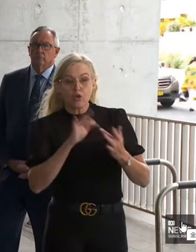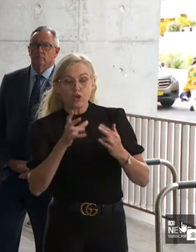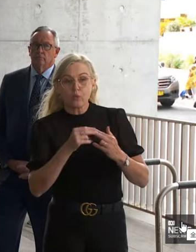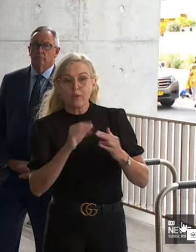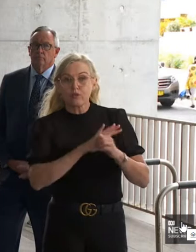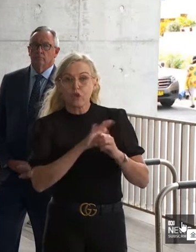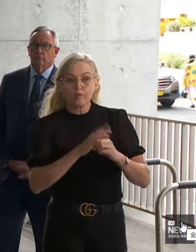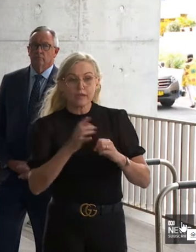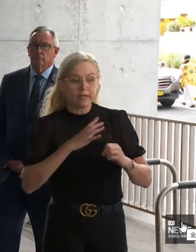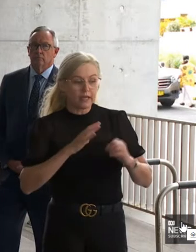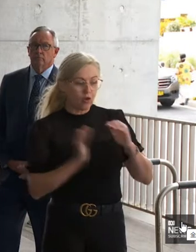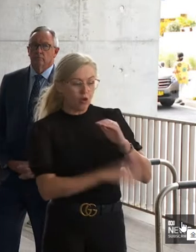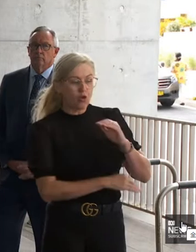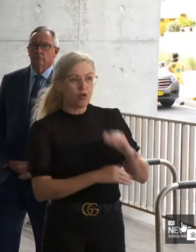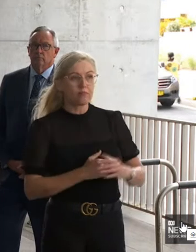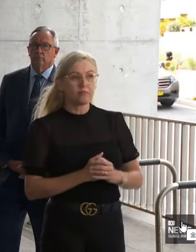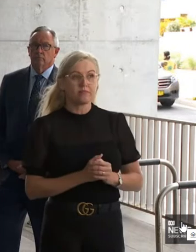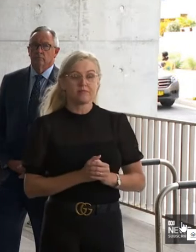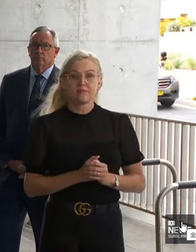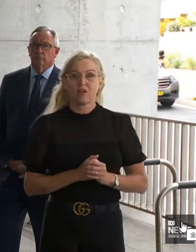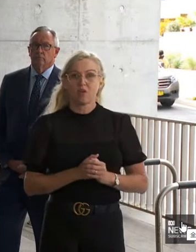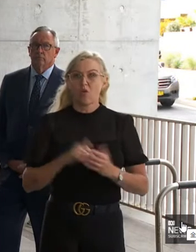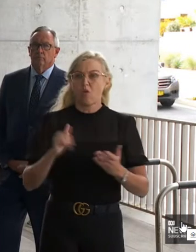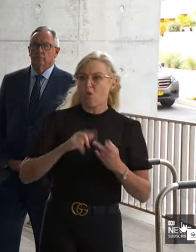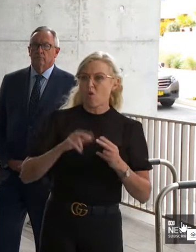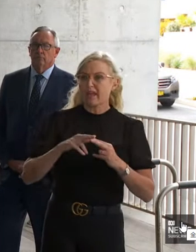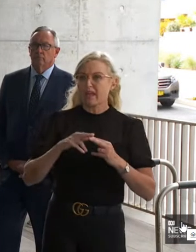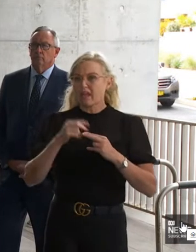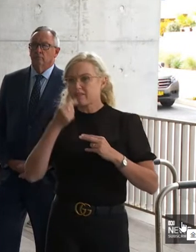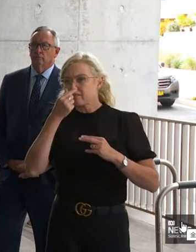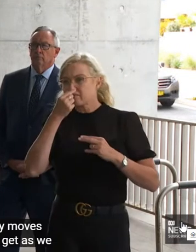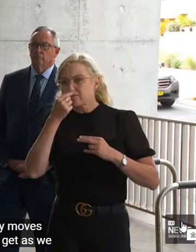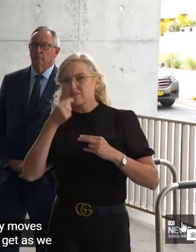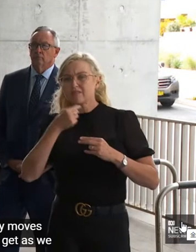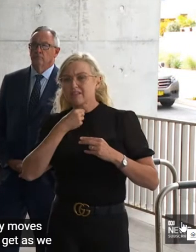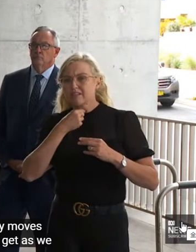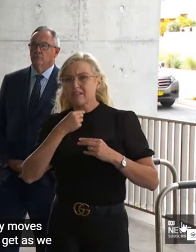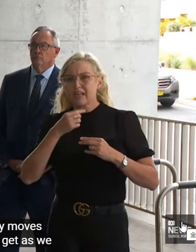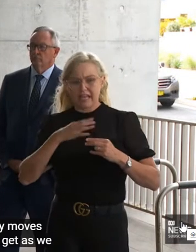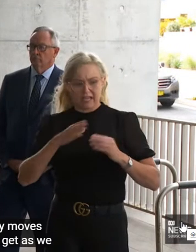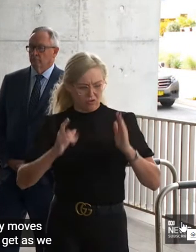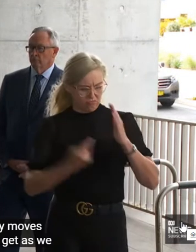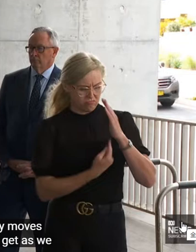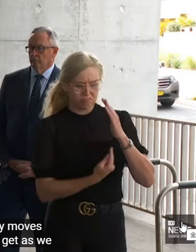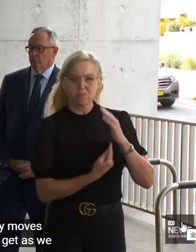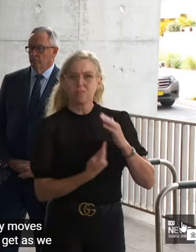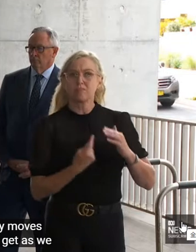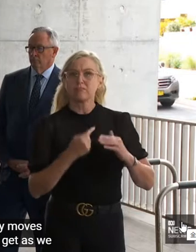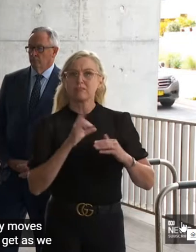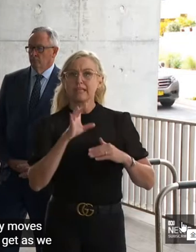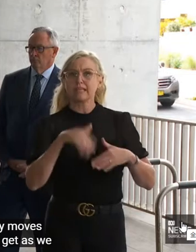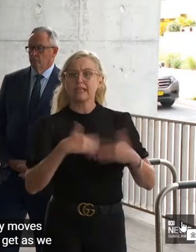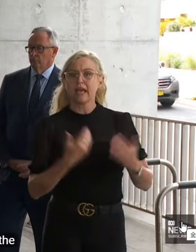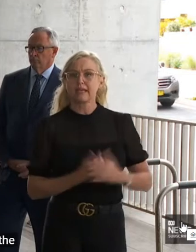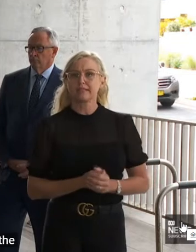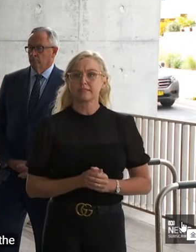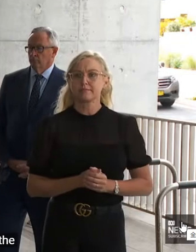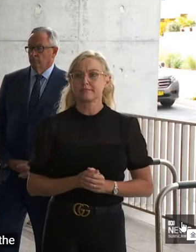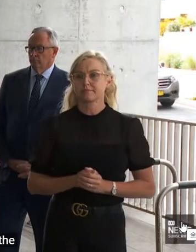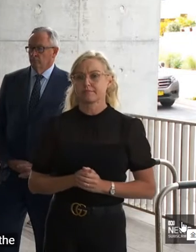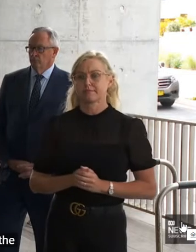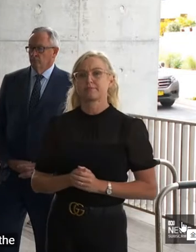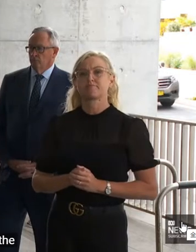if you've got a sniffly nose, you're not locked up for 10 days? Well, that clearly moves through 2022 as we move